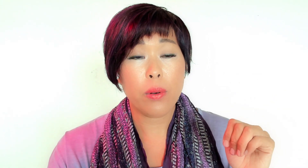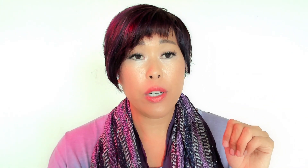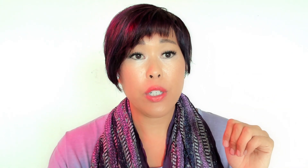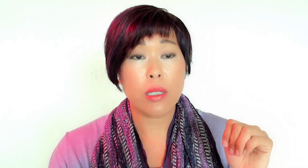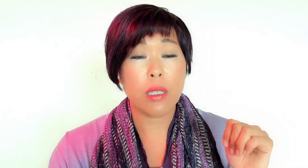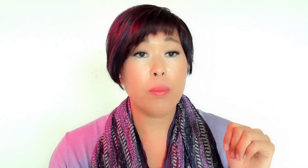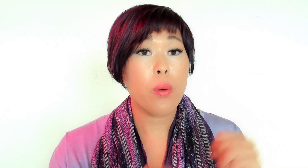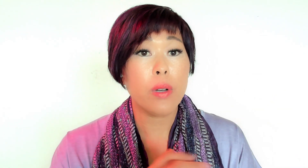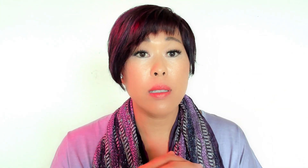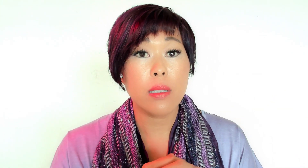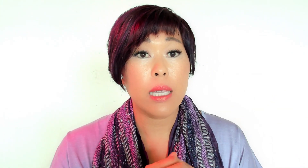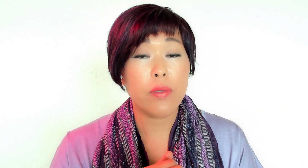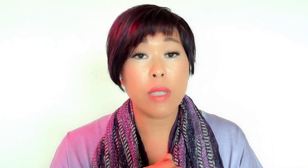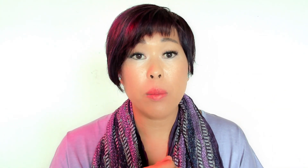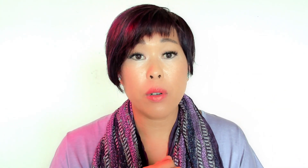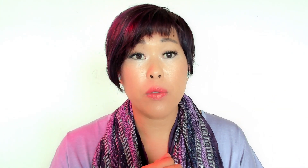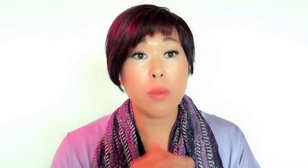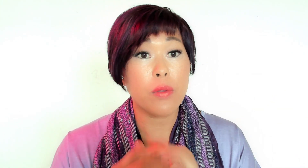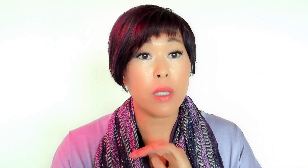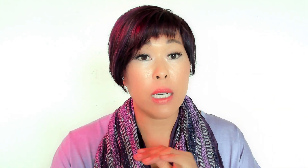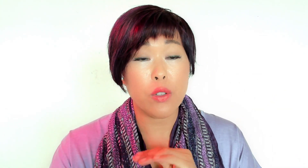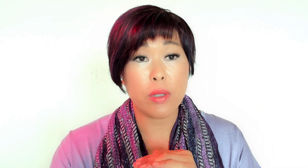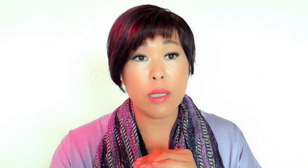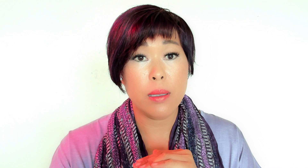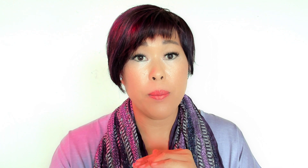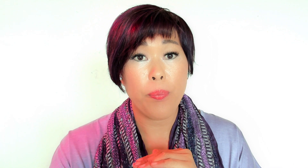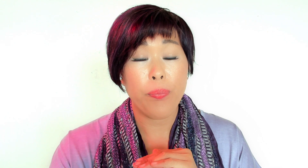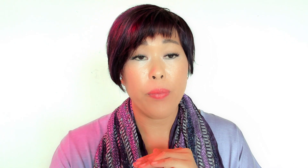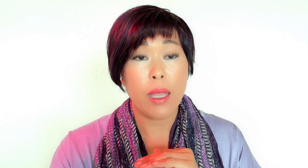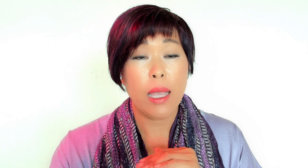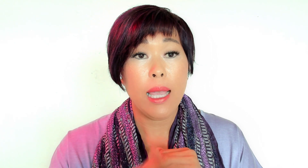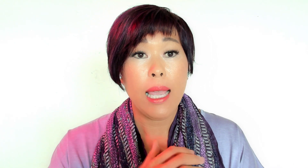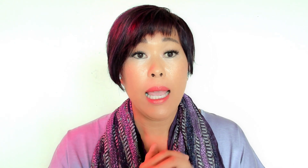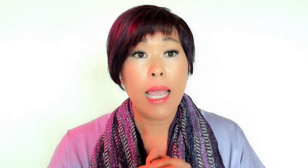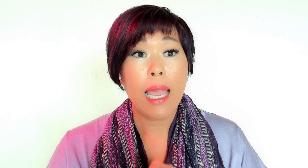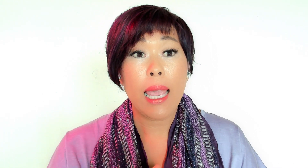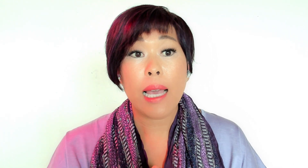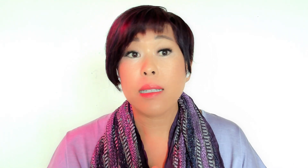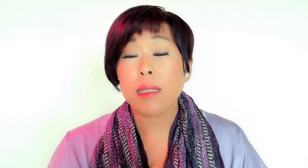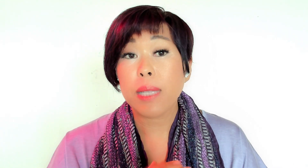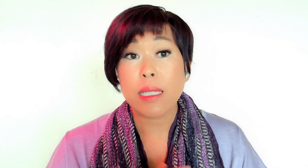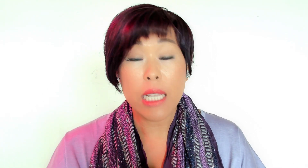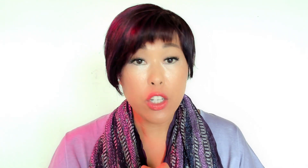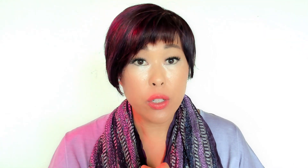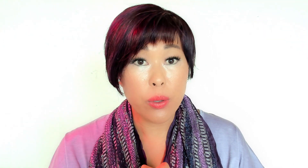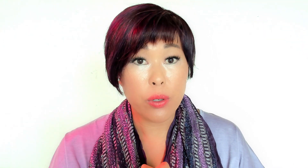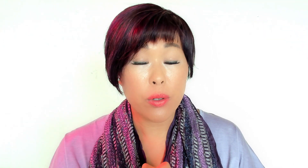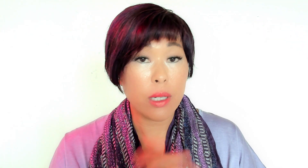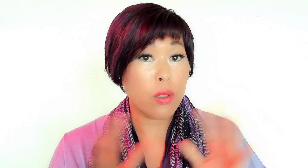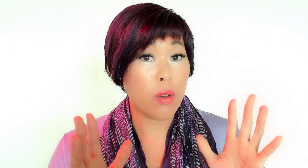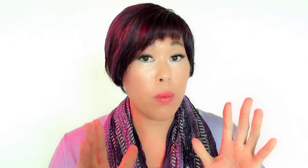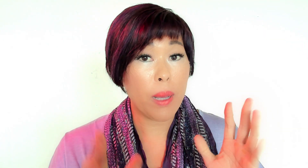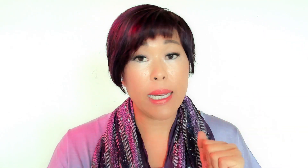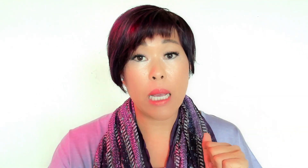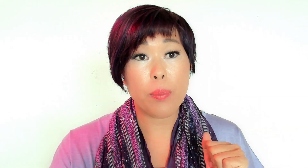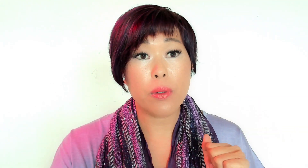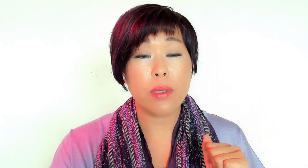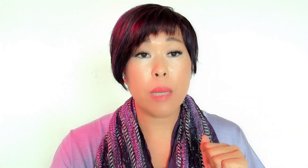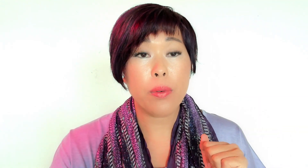corporations imported slave labor from different countries. And the plantation owners, like Dole Pineapples, separated